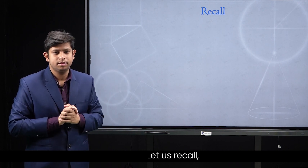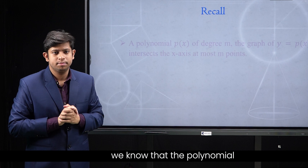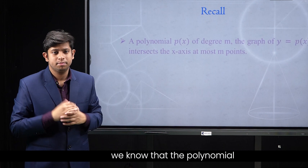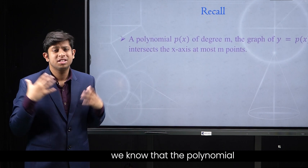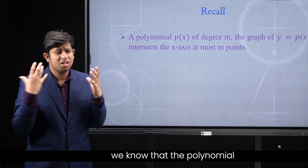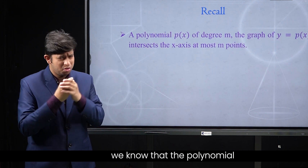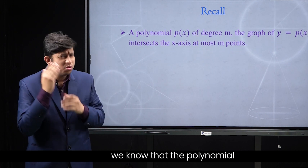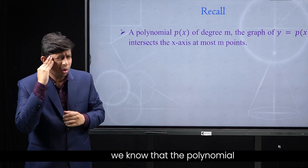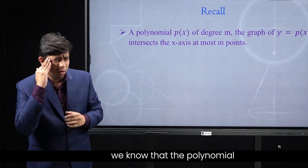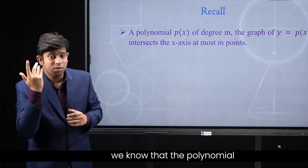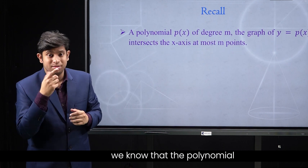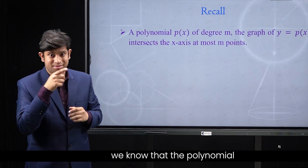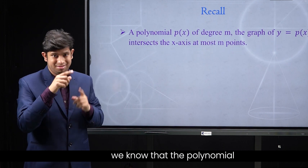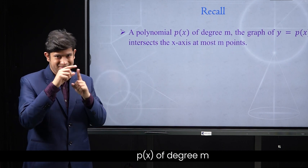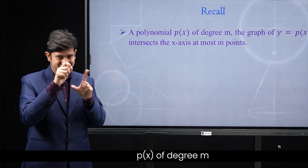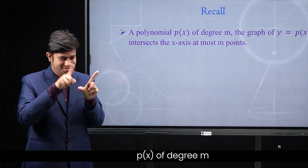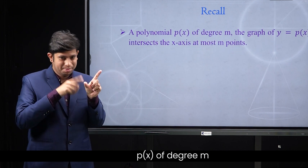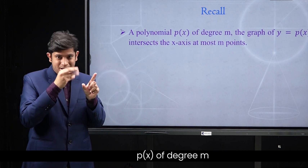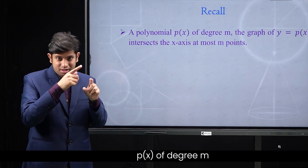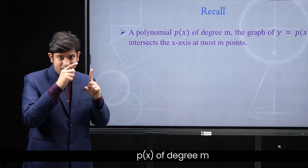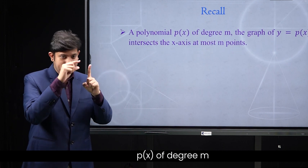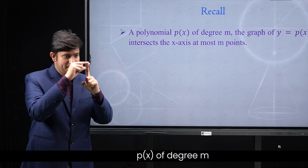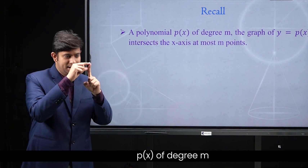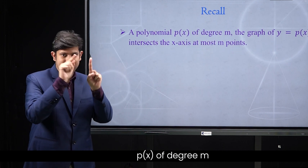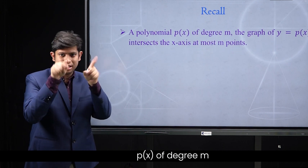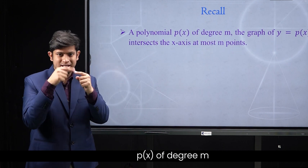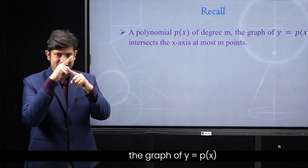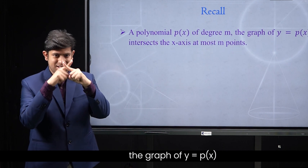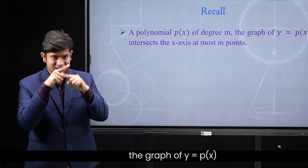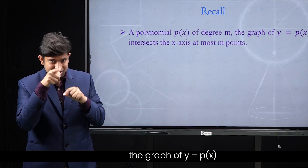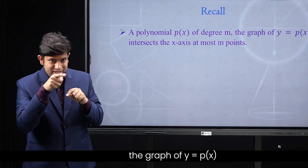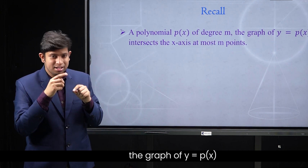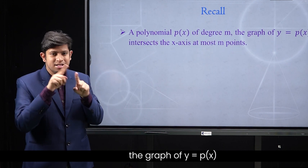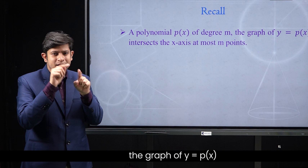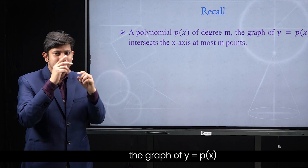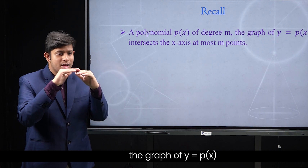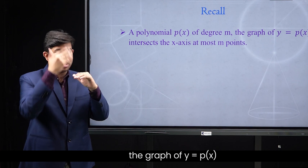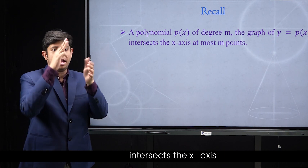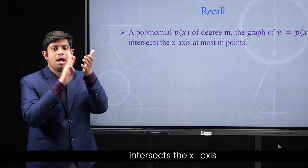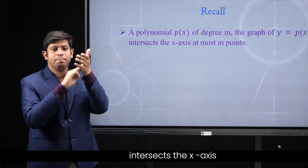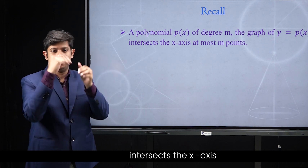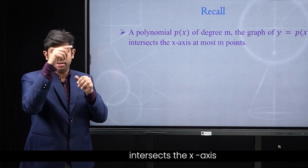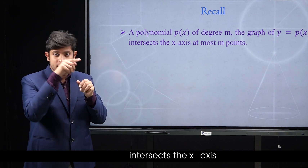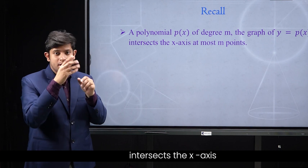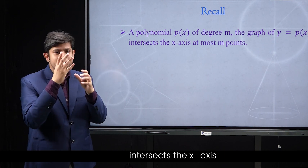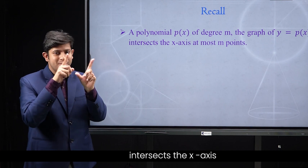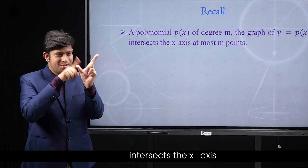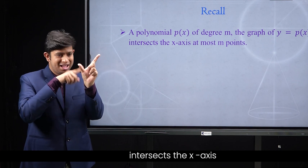We know that a polynomial p of x of degree m, the graph of y is equal to p of x, intersect the x-axis